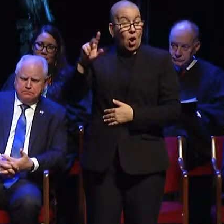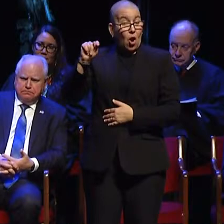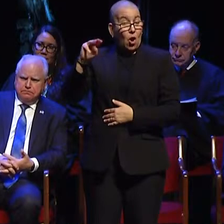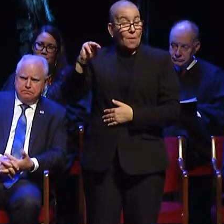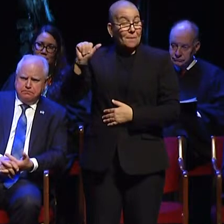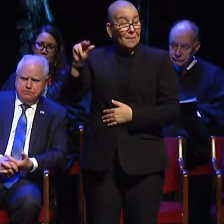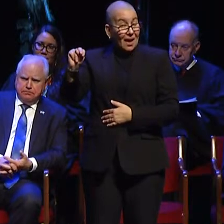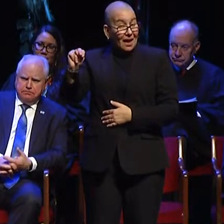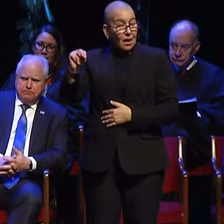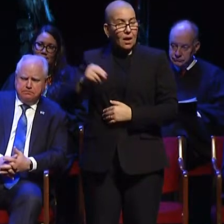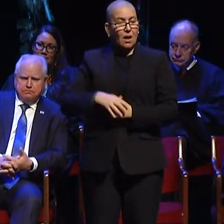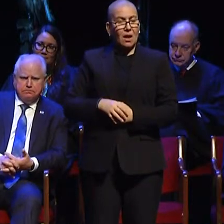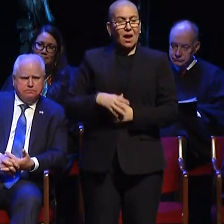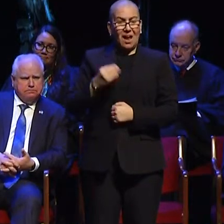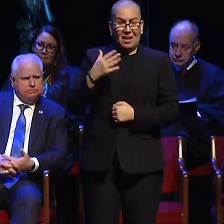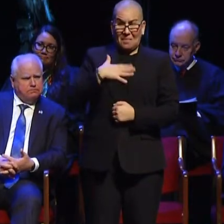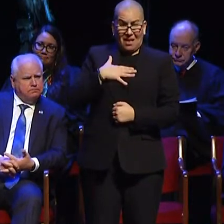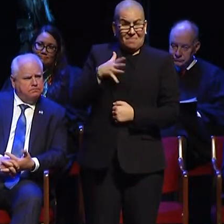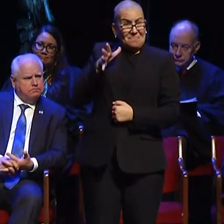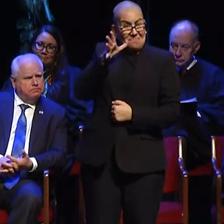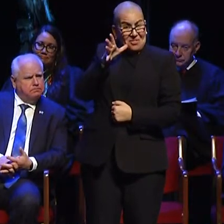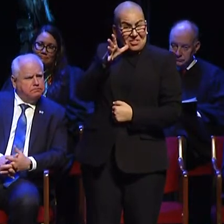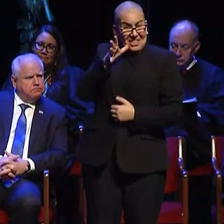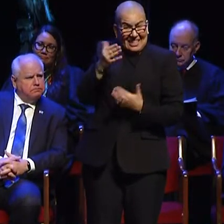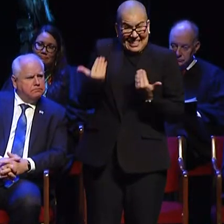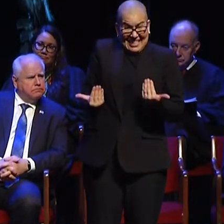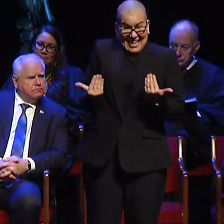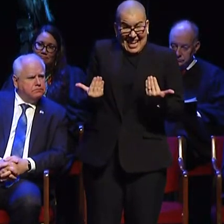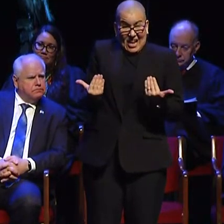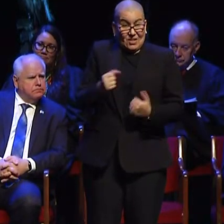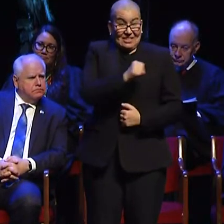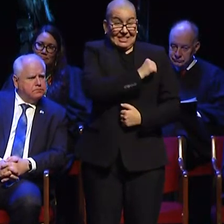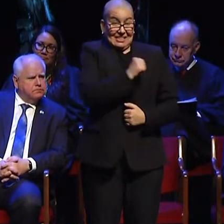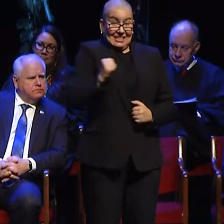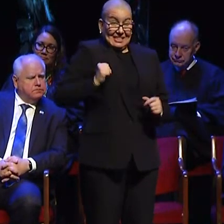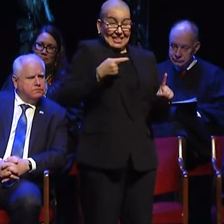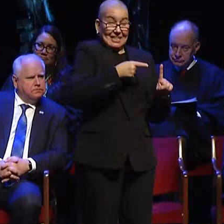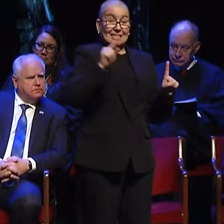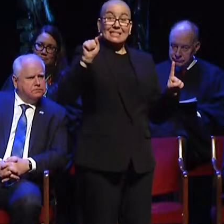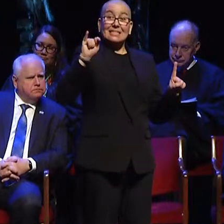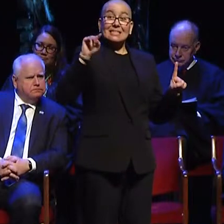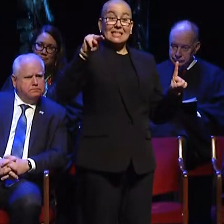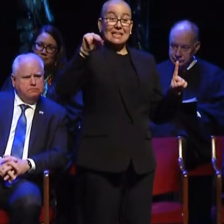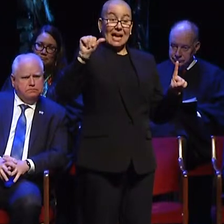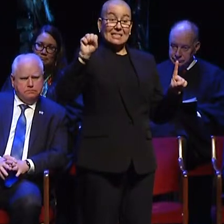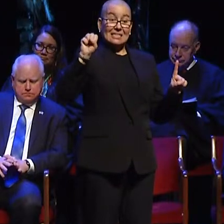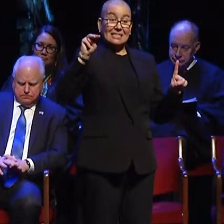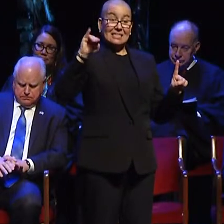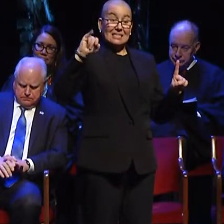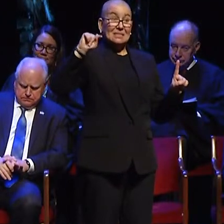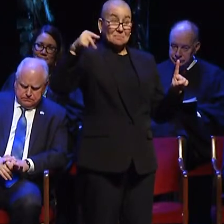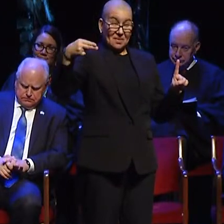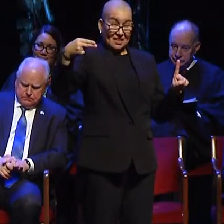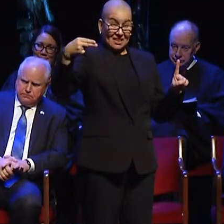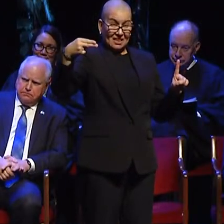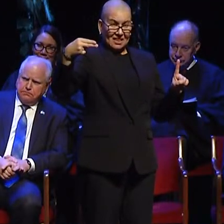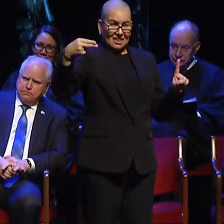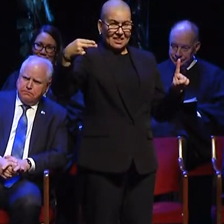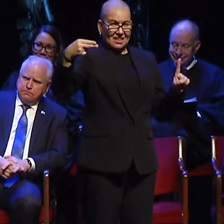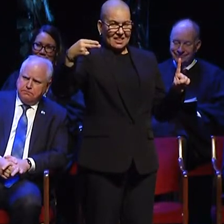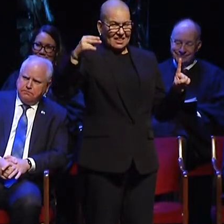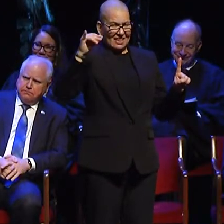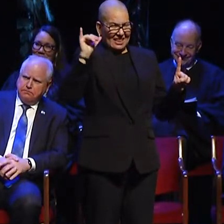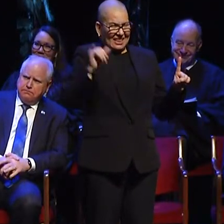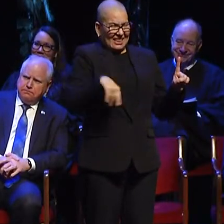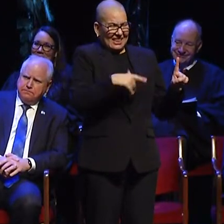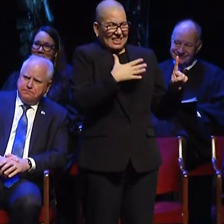Senator Tina Smith. Because of Mr. Redmond, my speech teacher in ninth grade, who